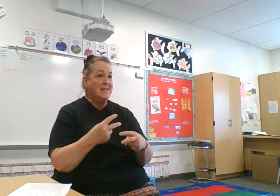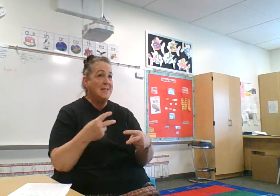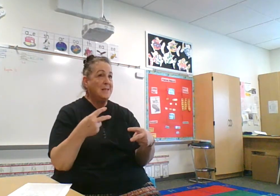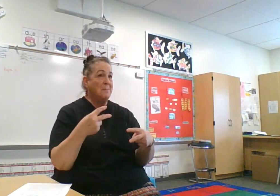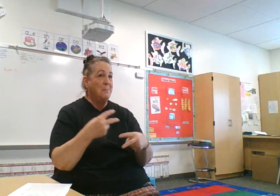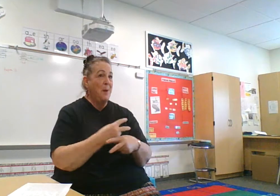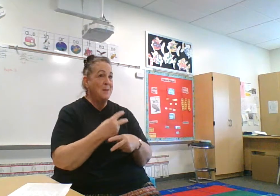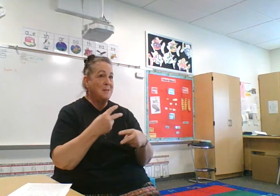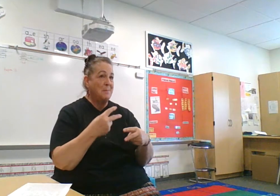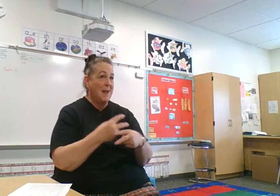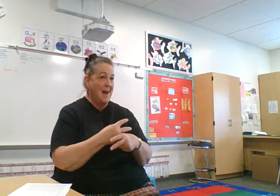is multiply.